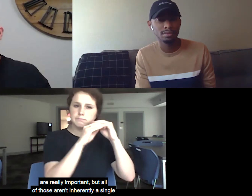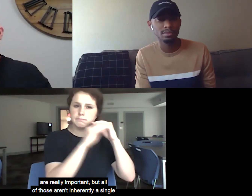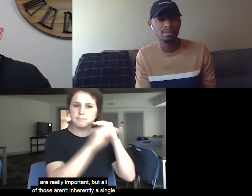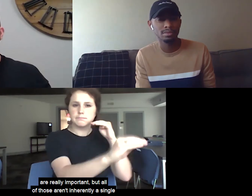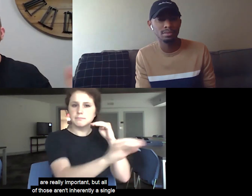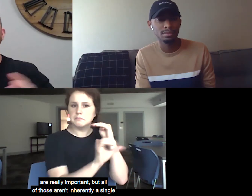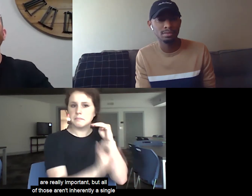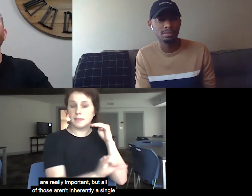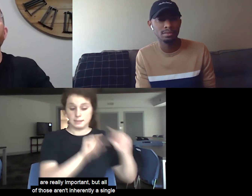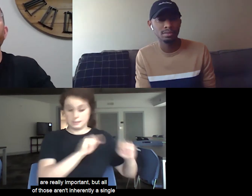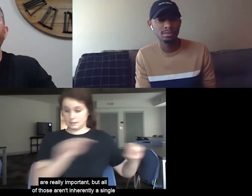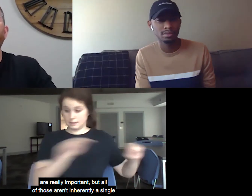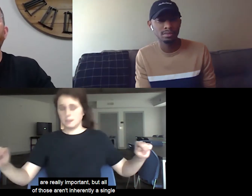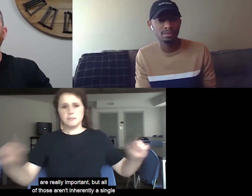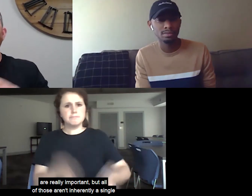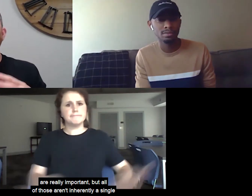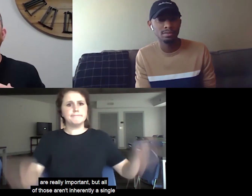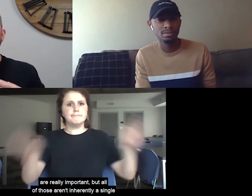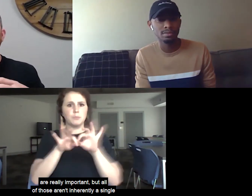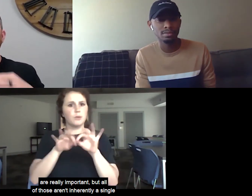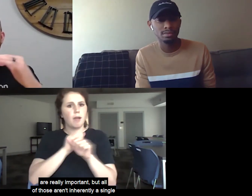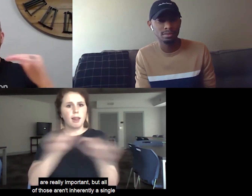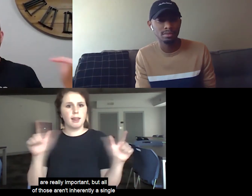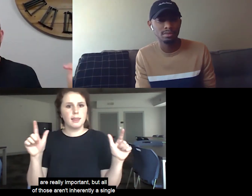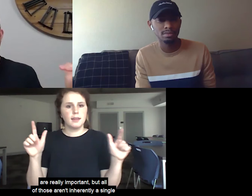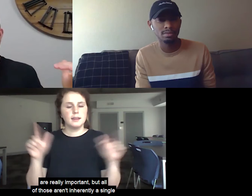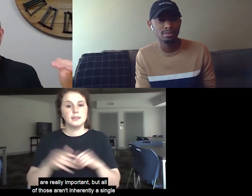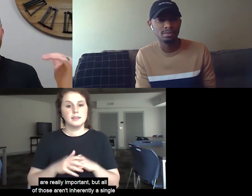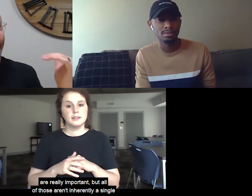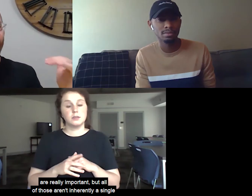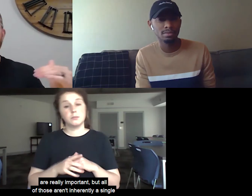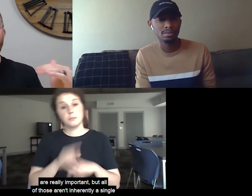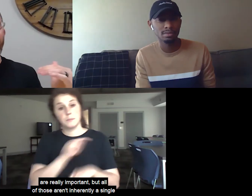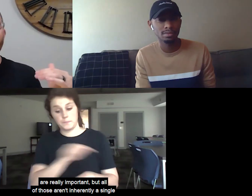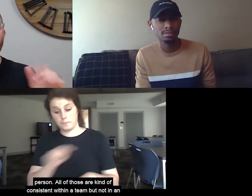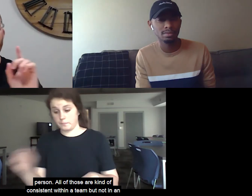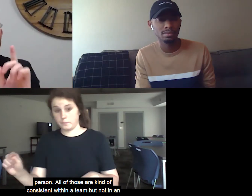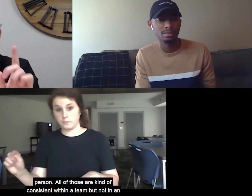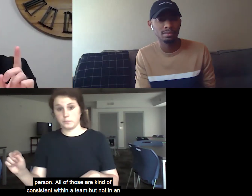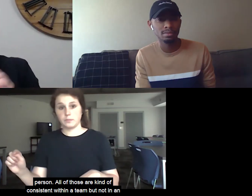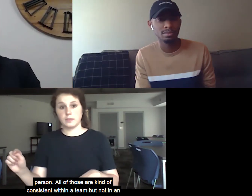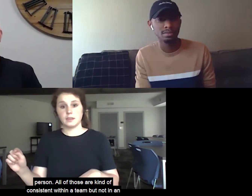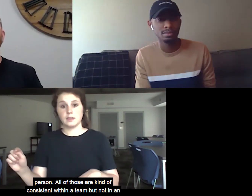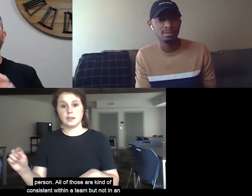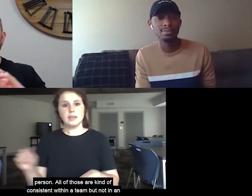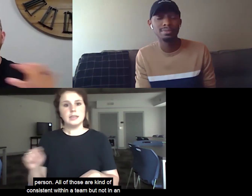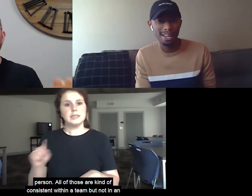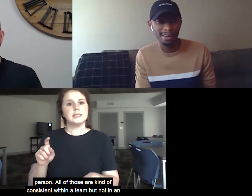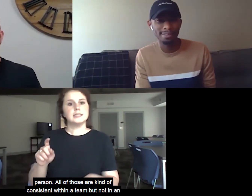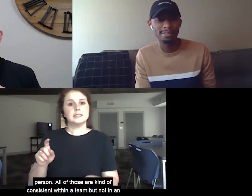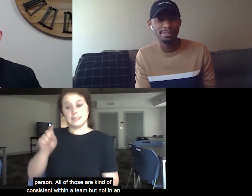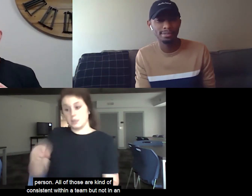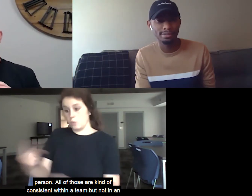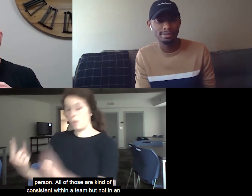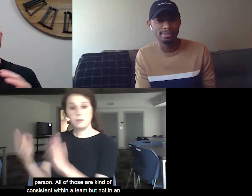those are really, really important. But all of those aren't inherently a single person. All of